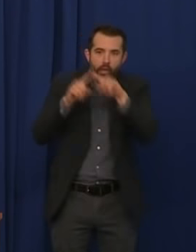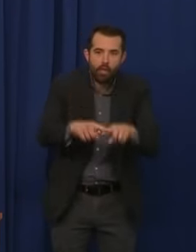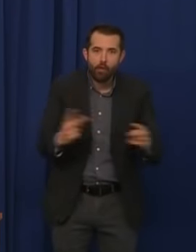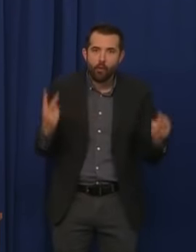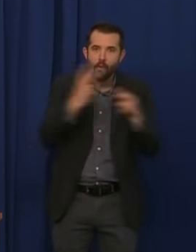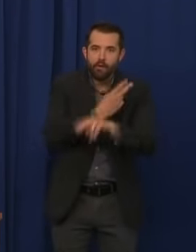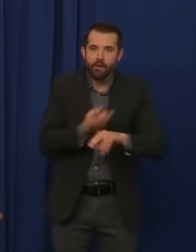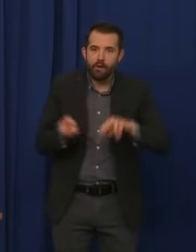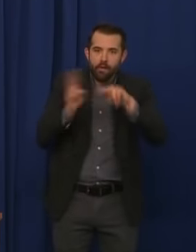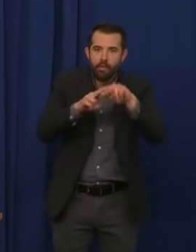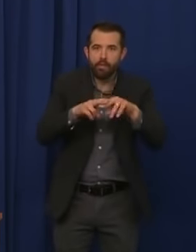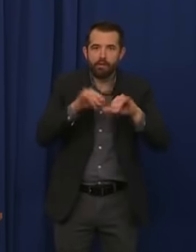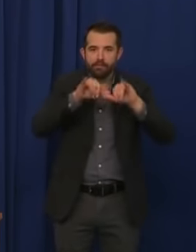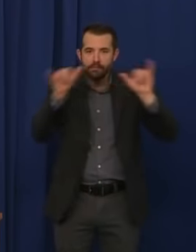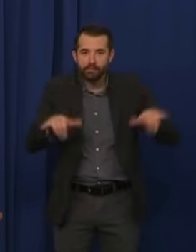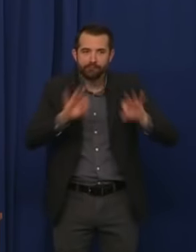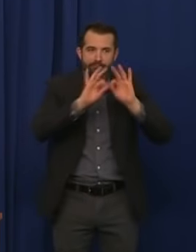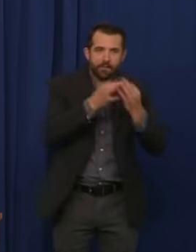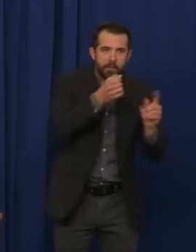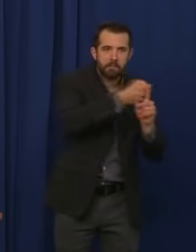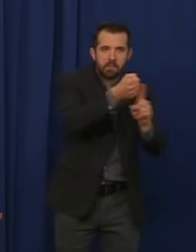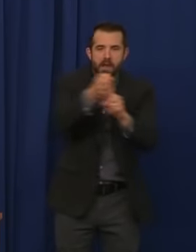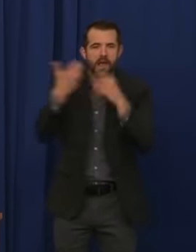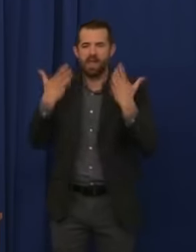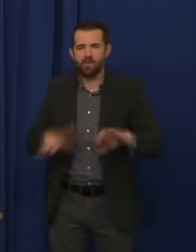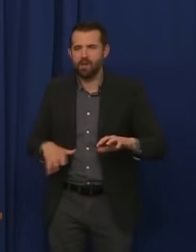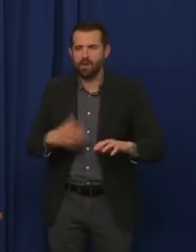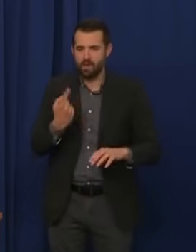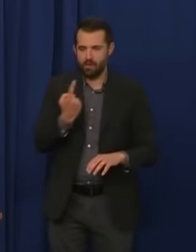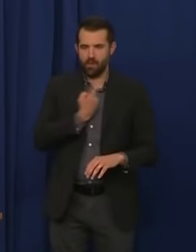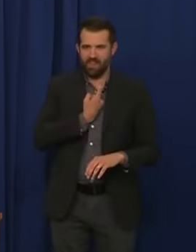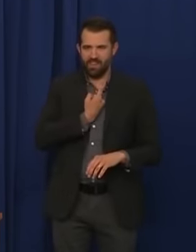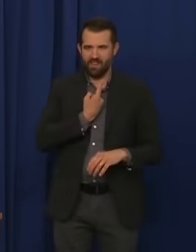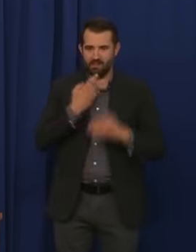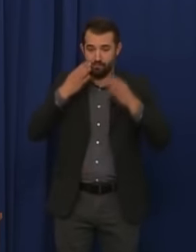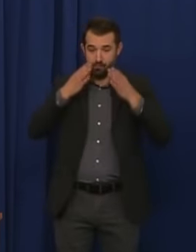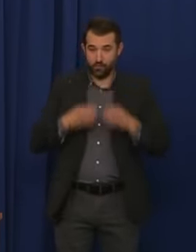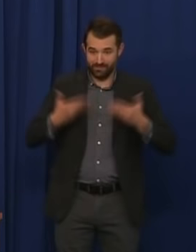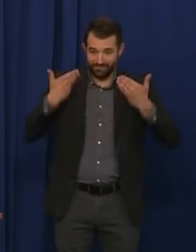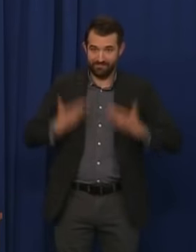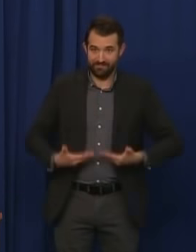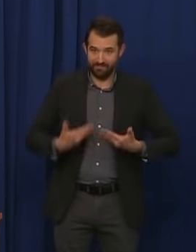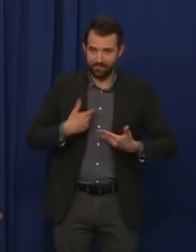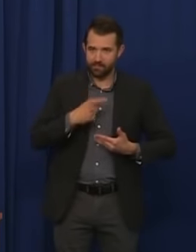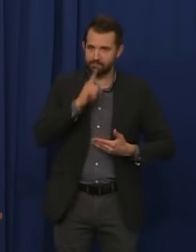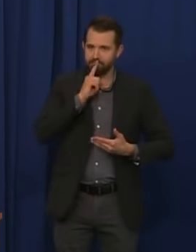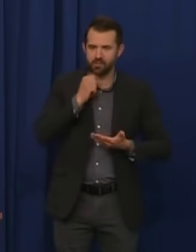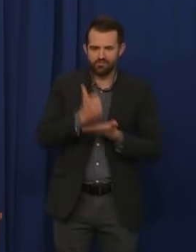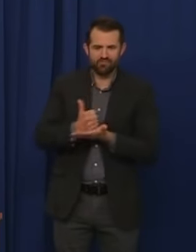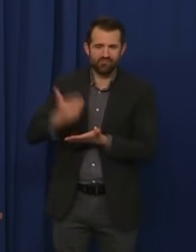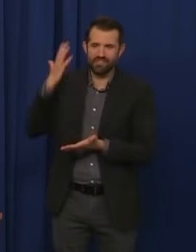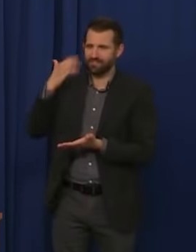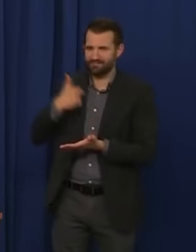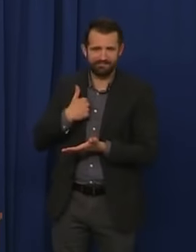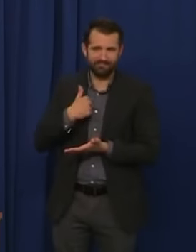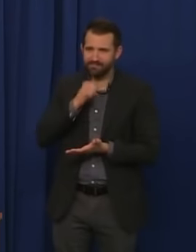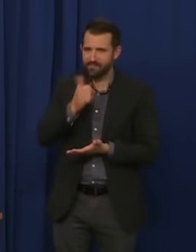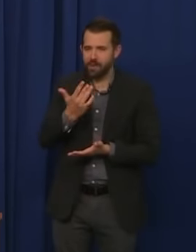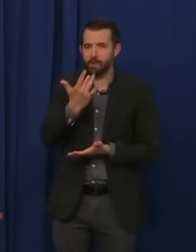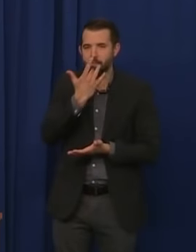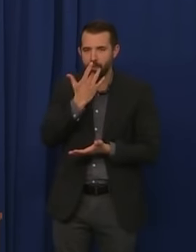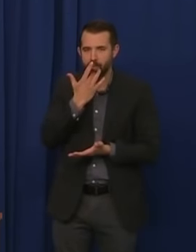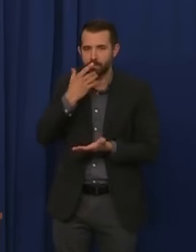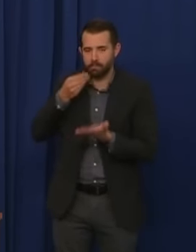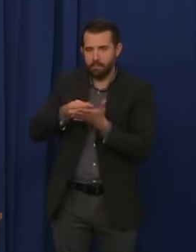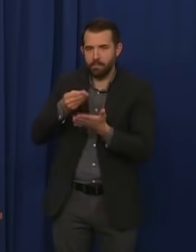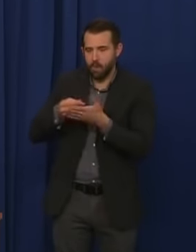families. I am only one voice, and I am not rich by any means, but I would rather lose money